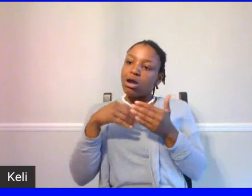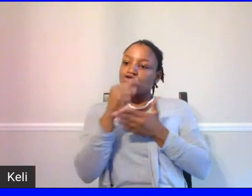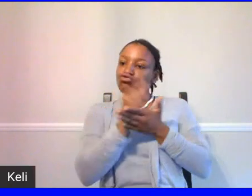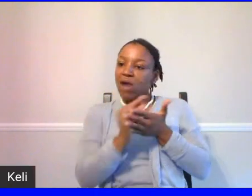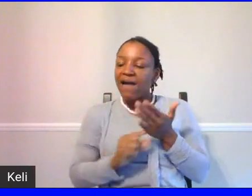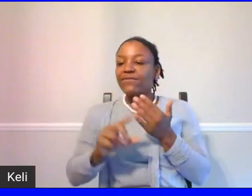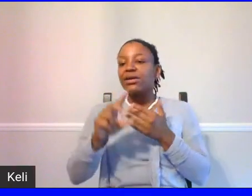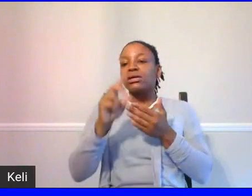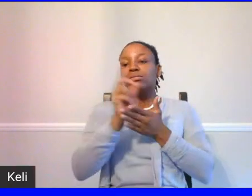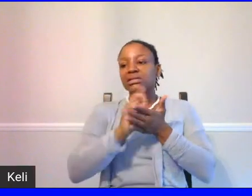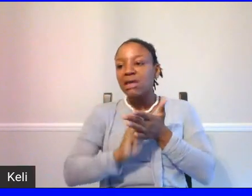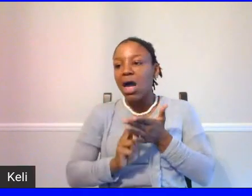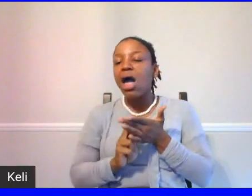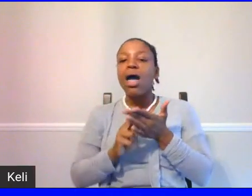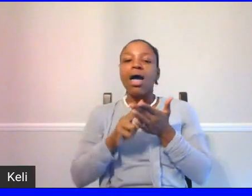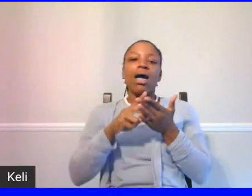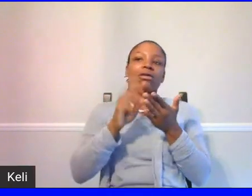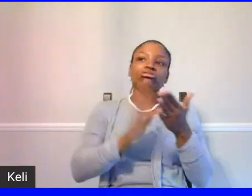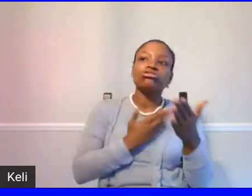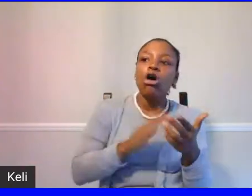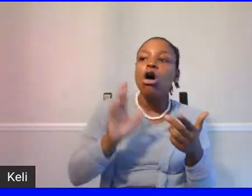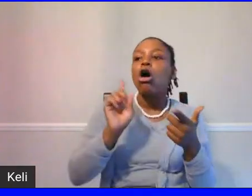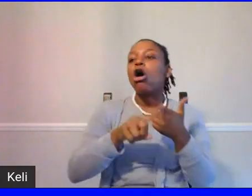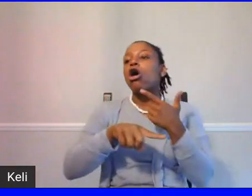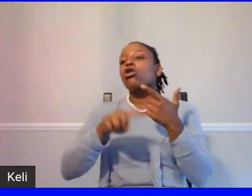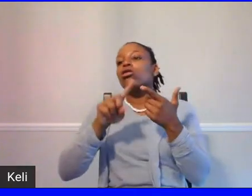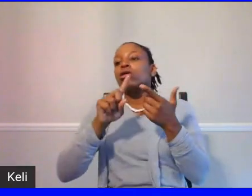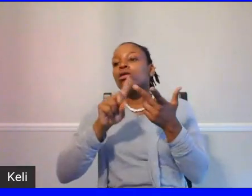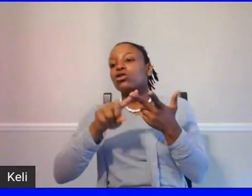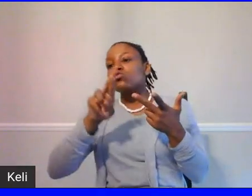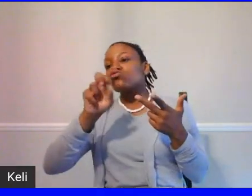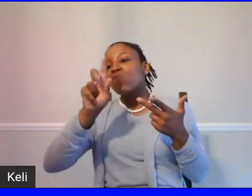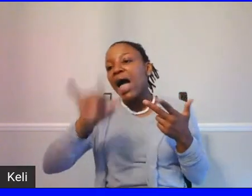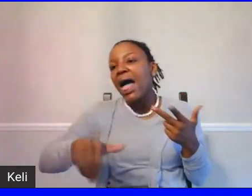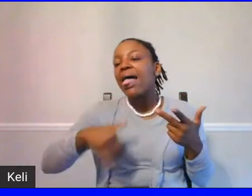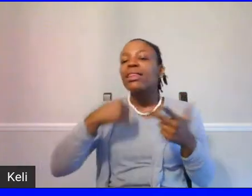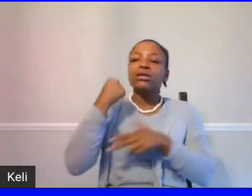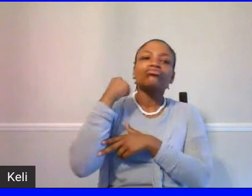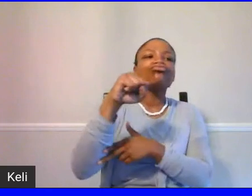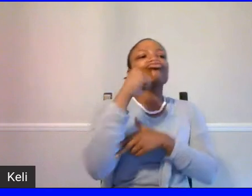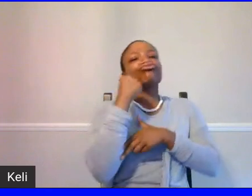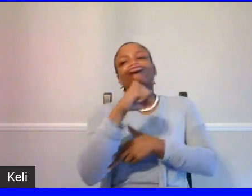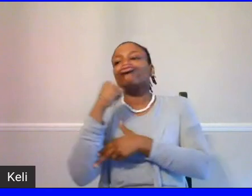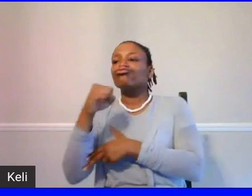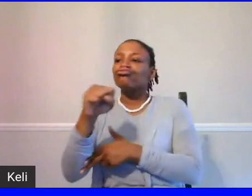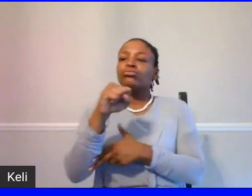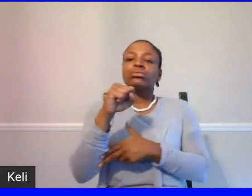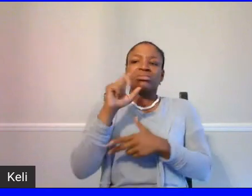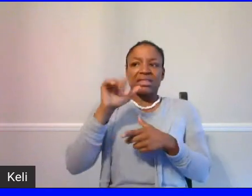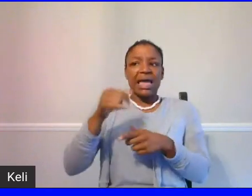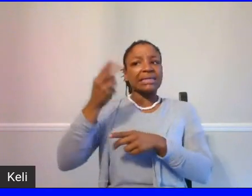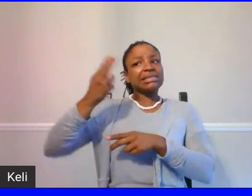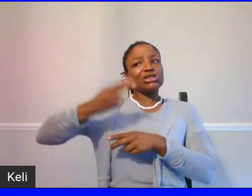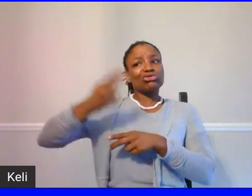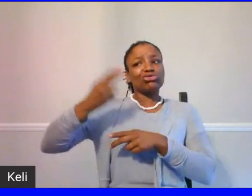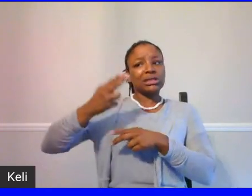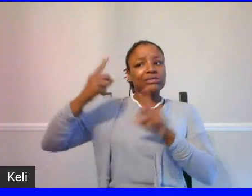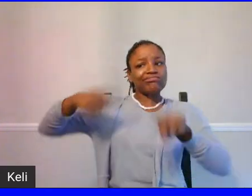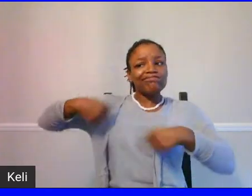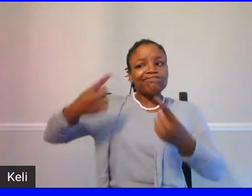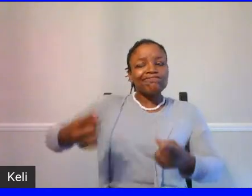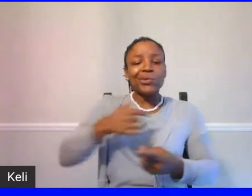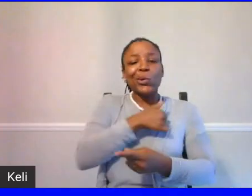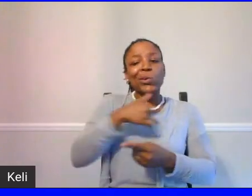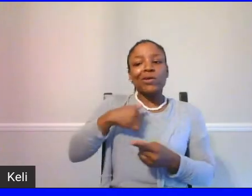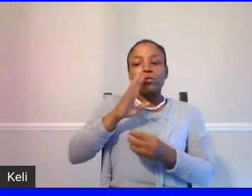rallies. So, you know, that's kind of the historical context. We have